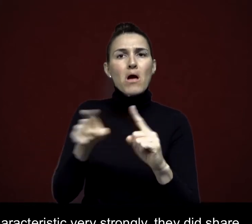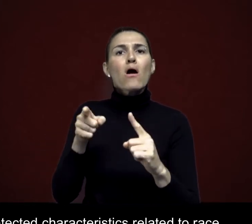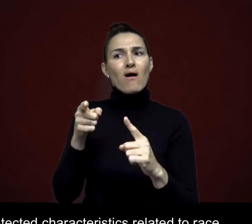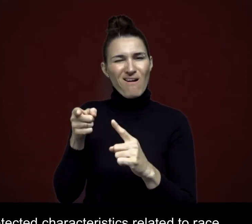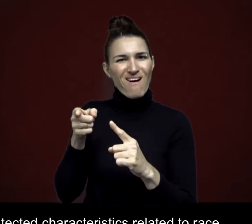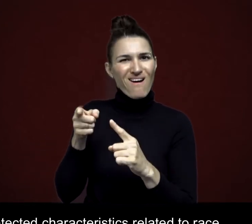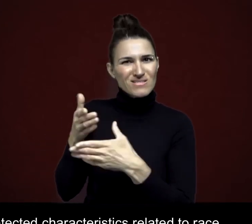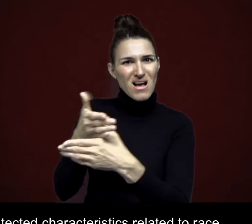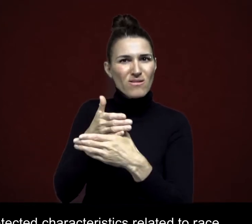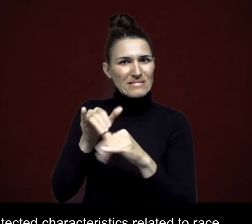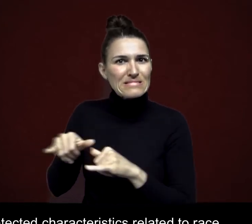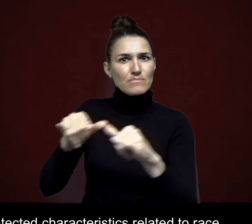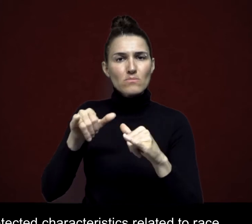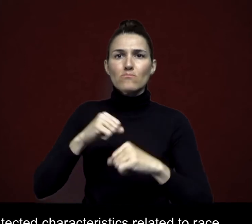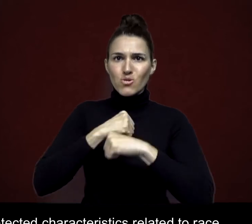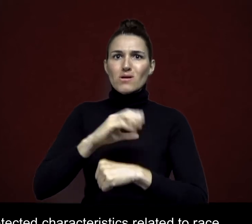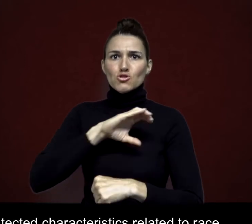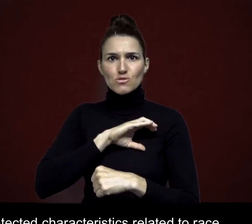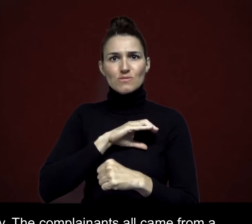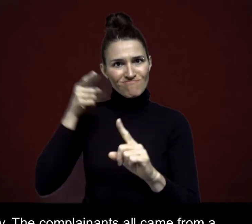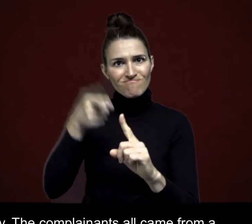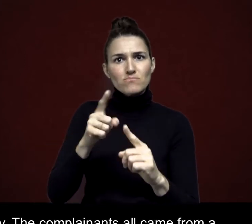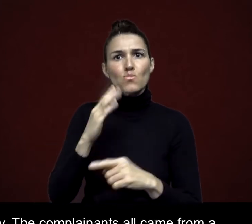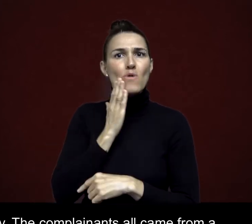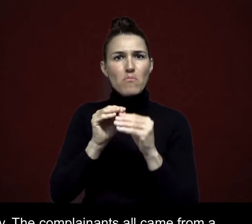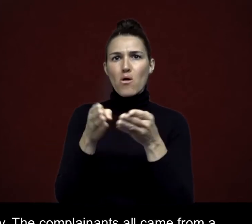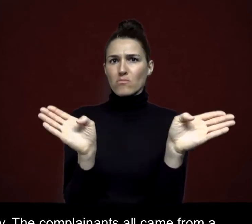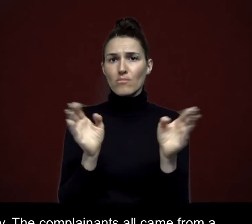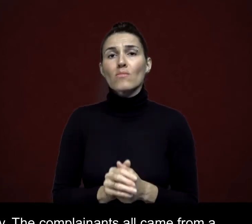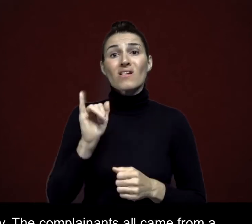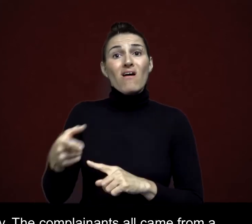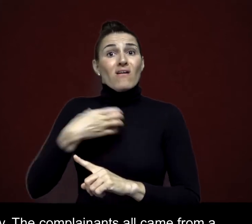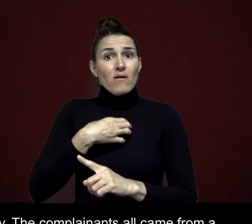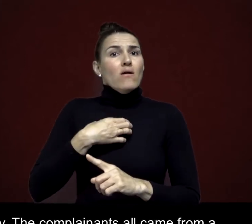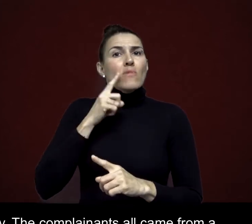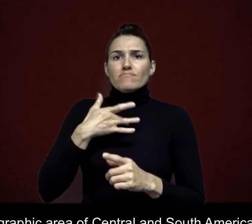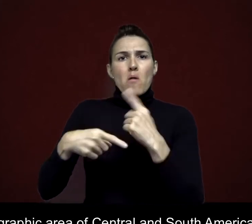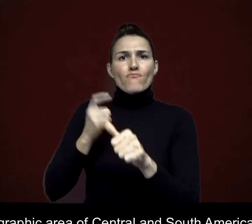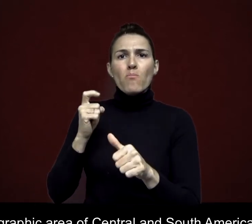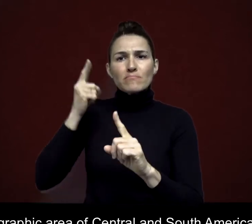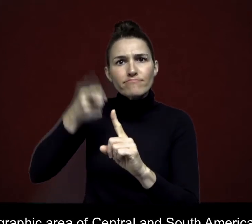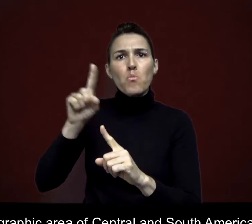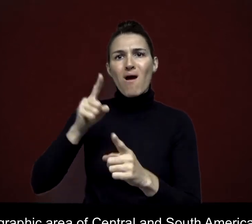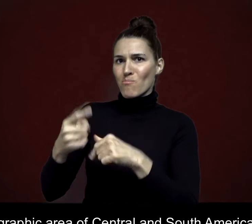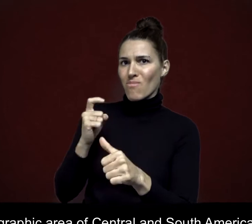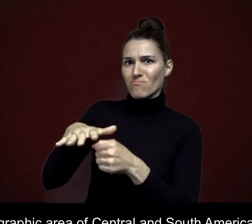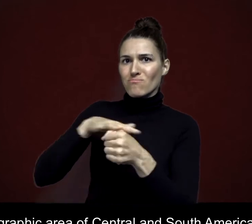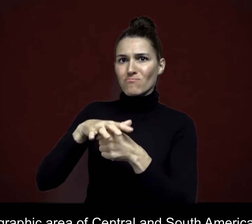all of the protected characteristics related to race more broadly. The complainants all came from a defined geographic area of Central and